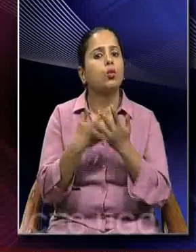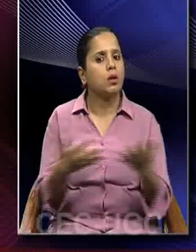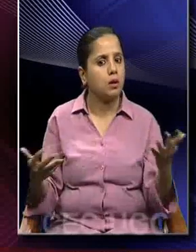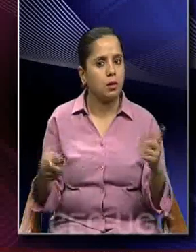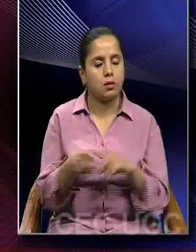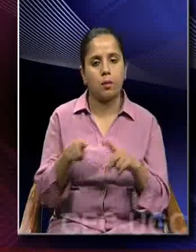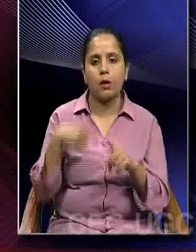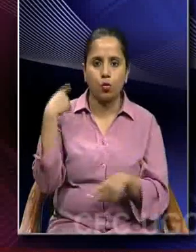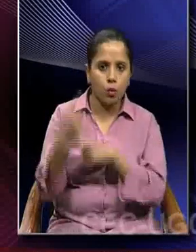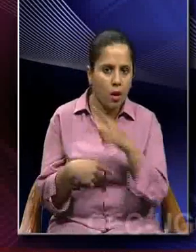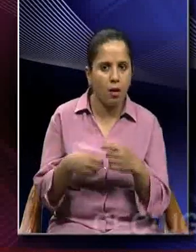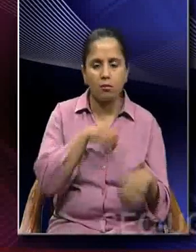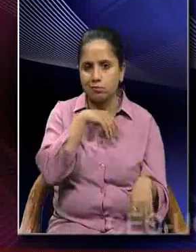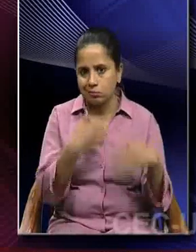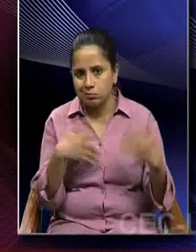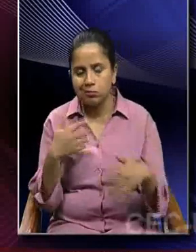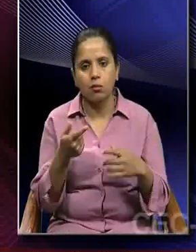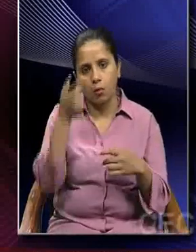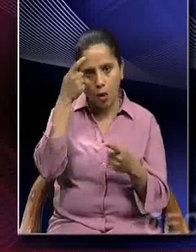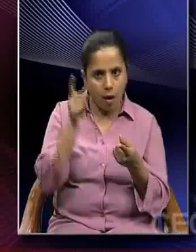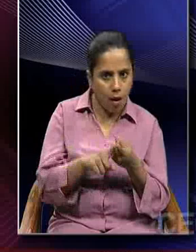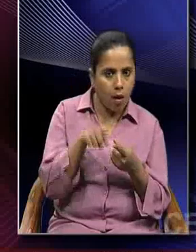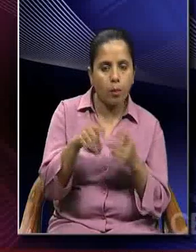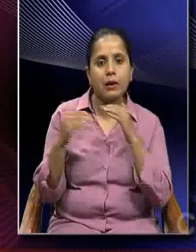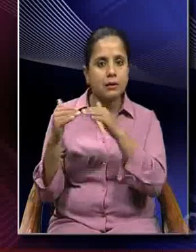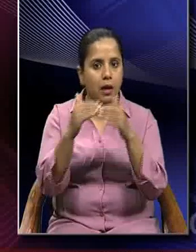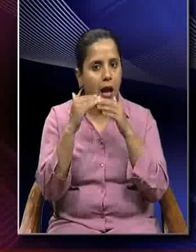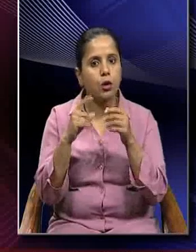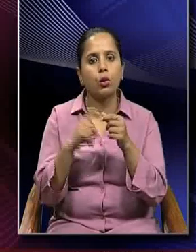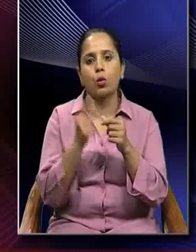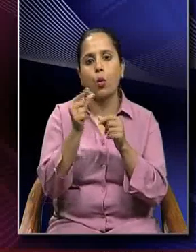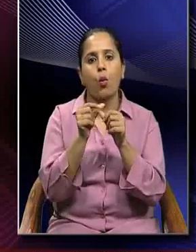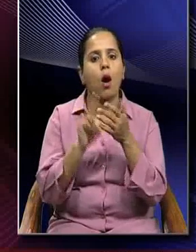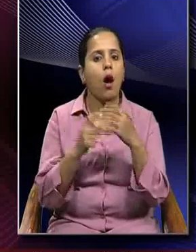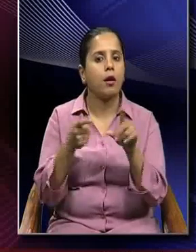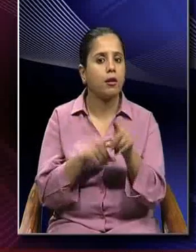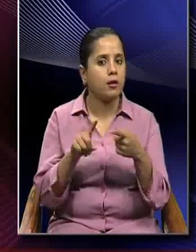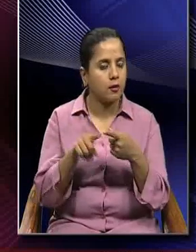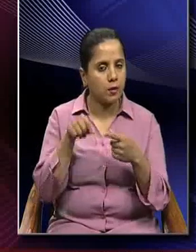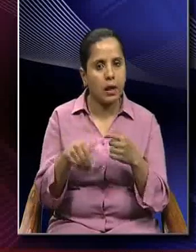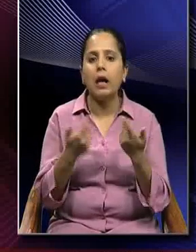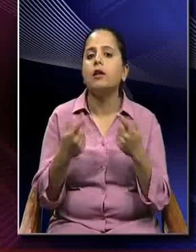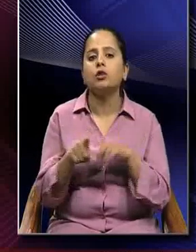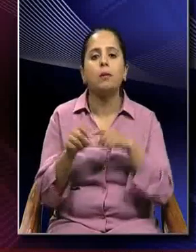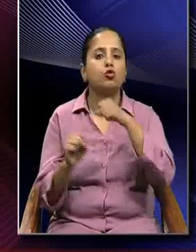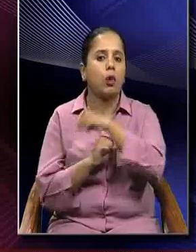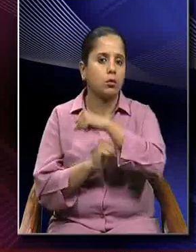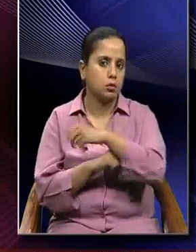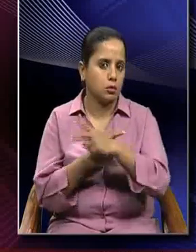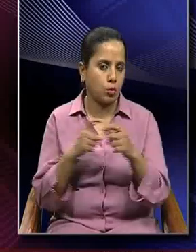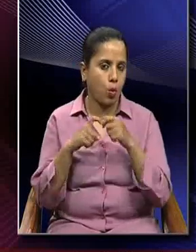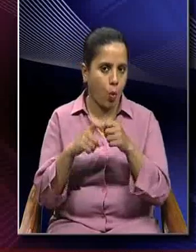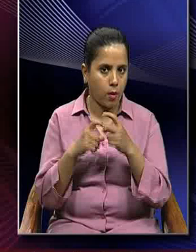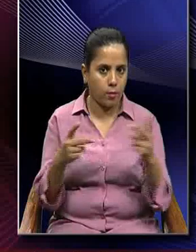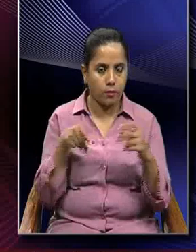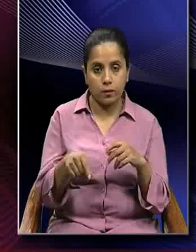as daily hassles and chronic strains, using standard quantitative methods and structured questionnaires. The link